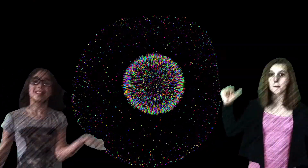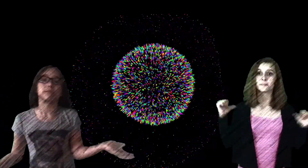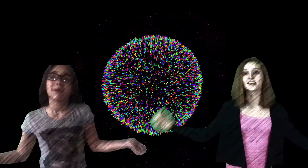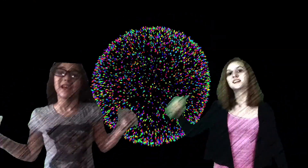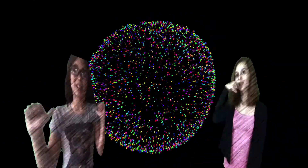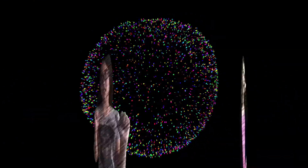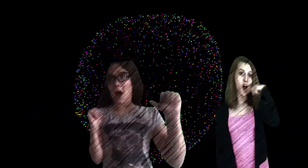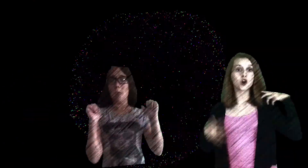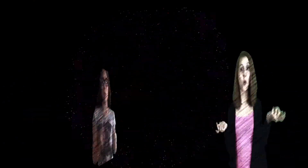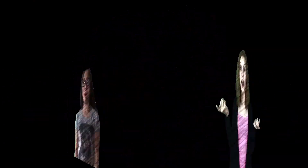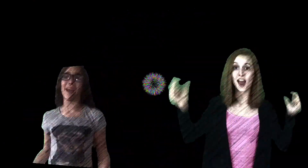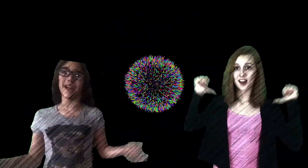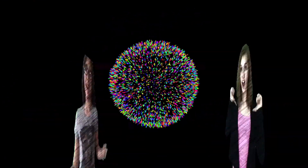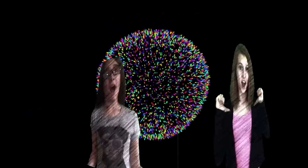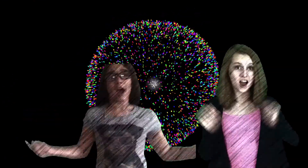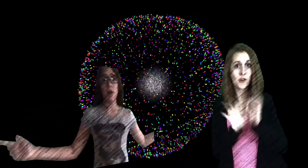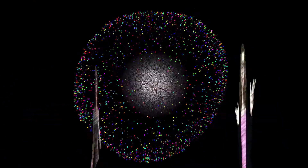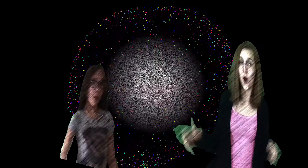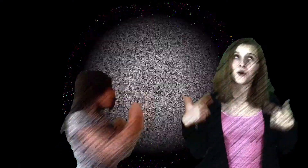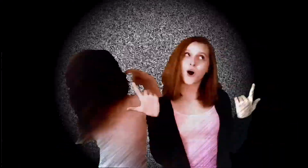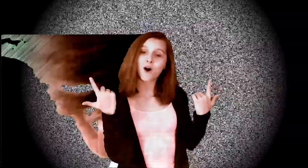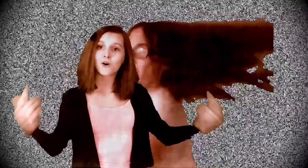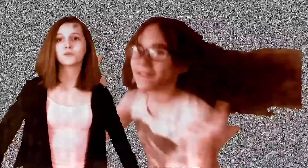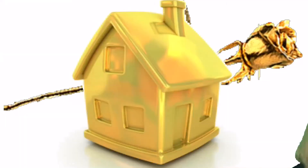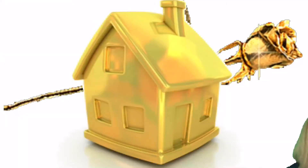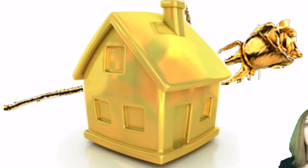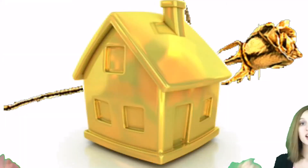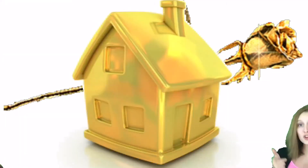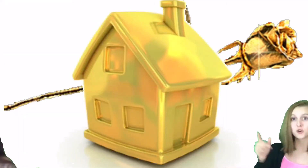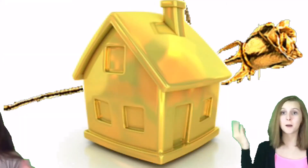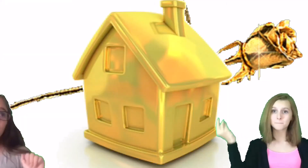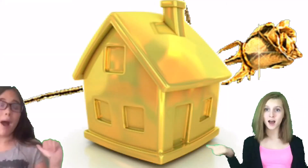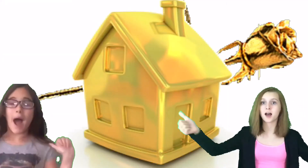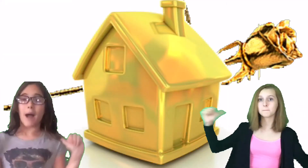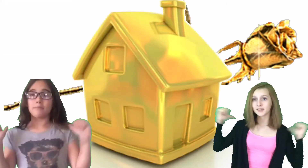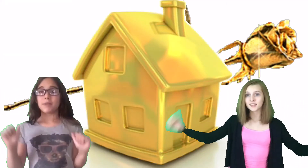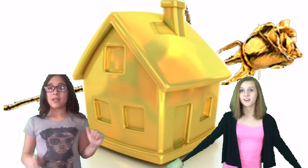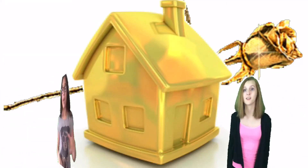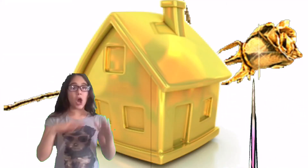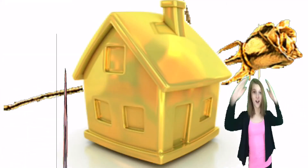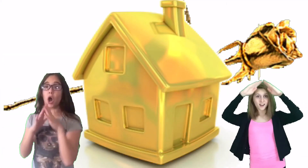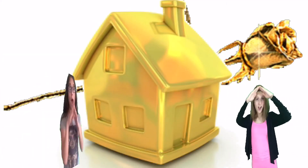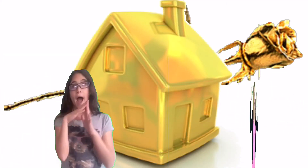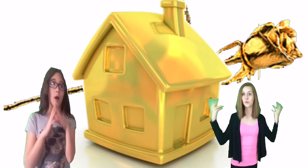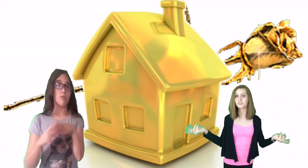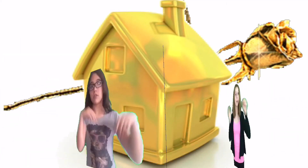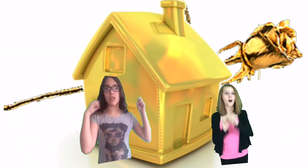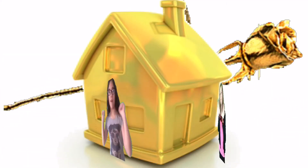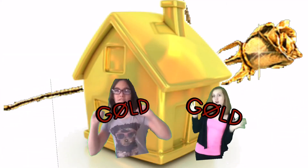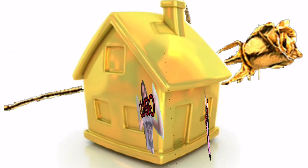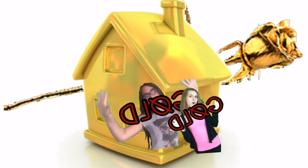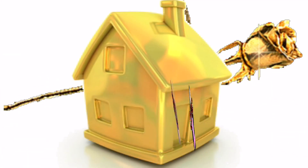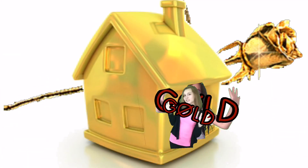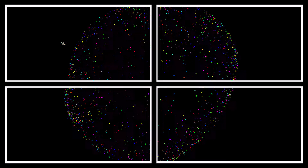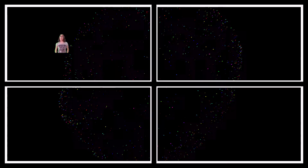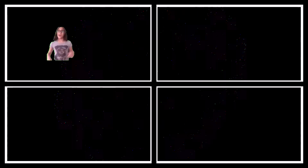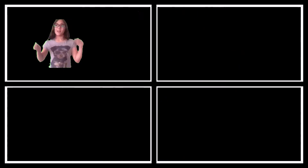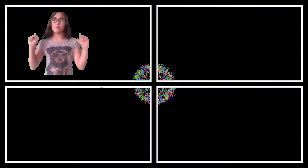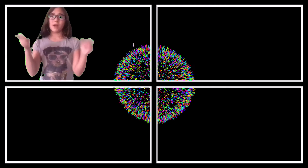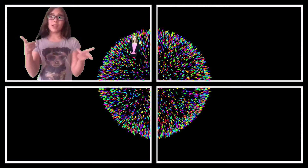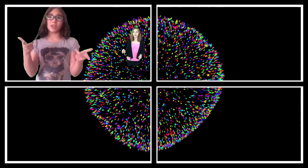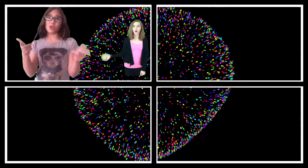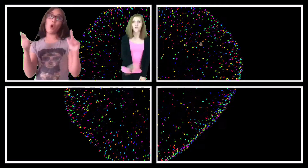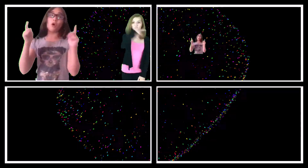She asked me, son, when I grow old, will you buy me a house of gold?